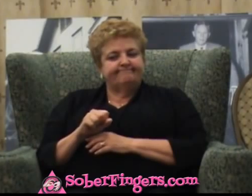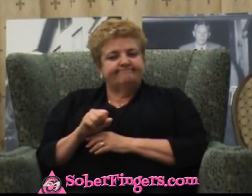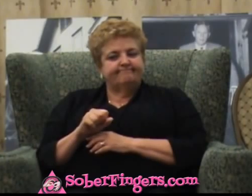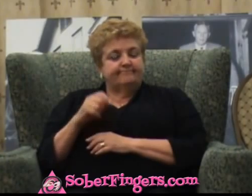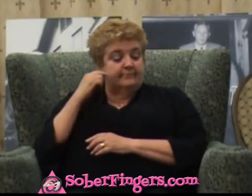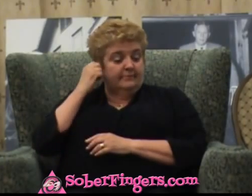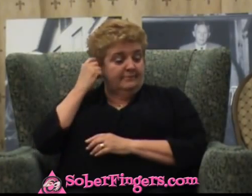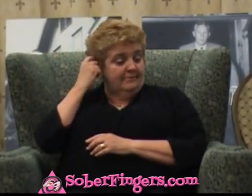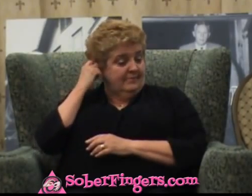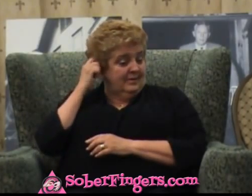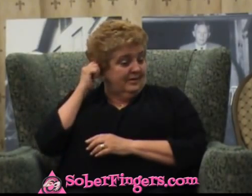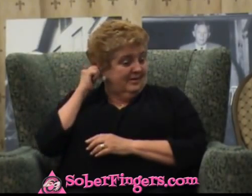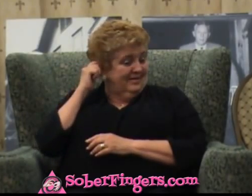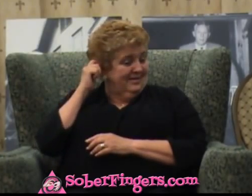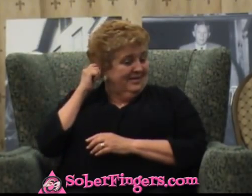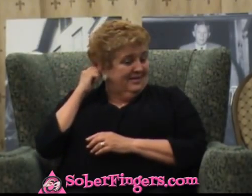made perfect sense. I had an affair with my counselor.